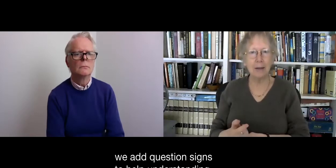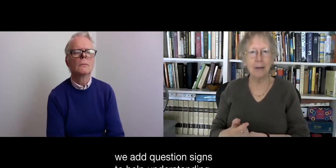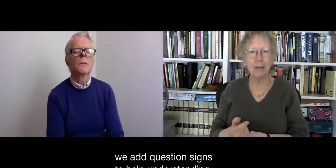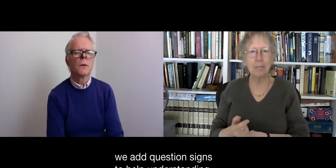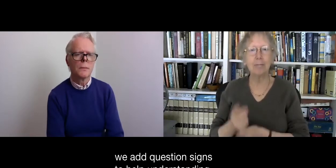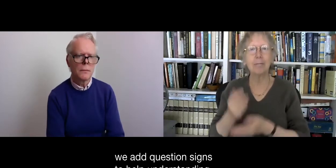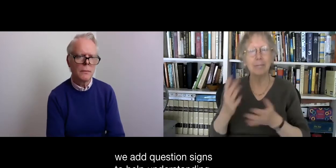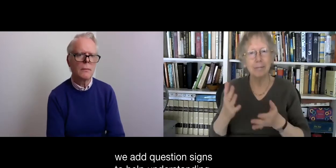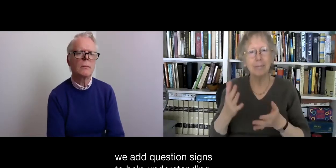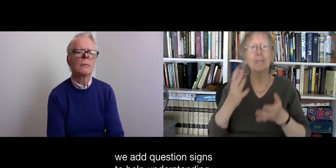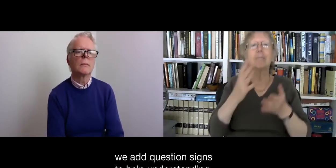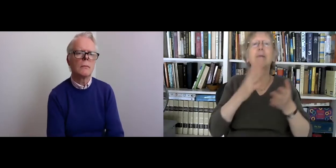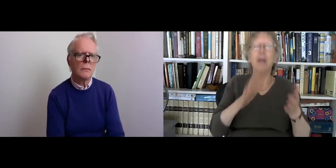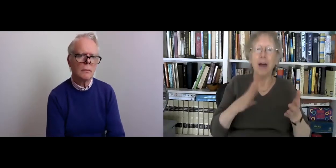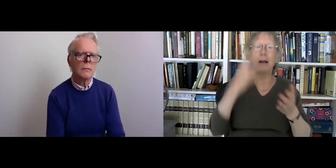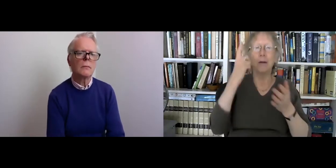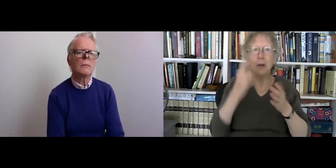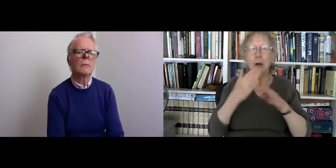signs to help understanding.